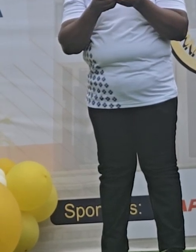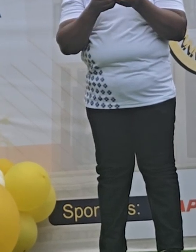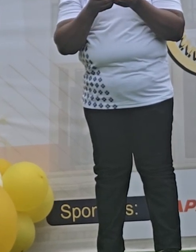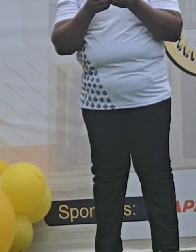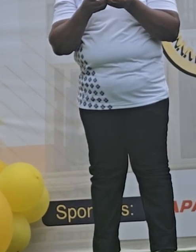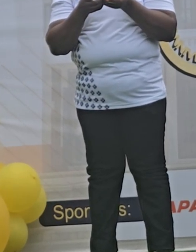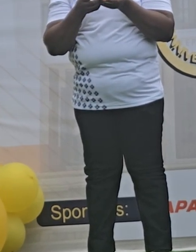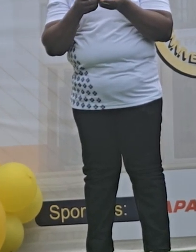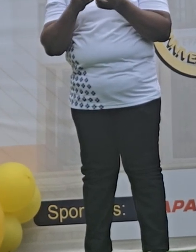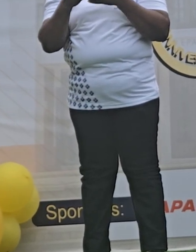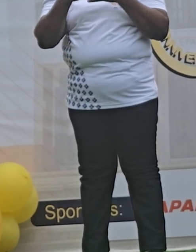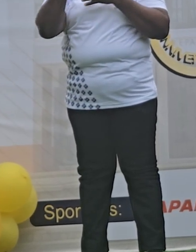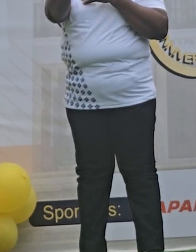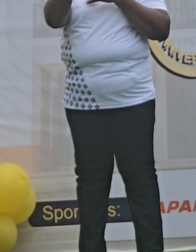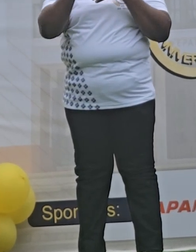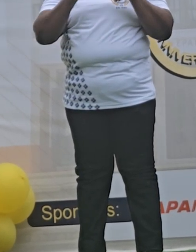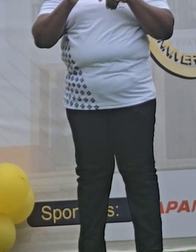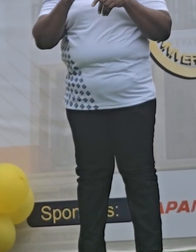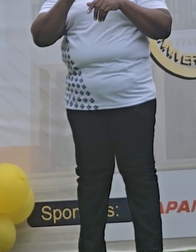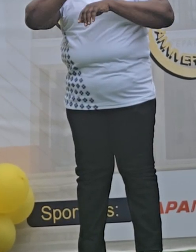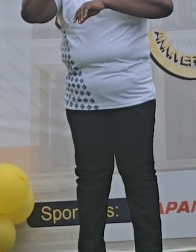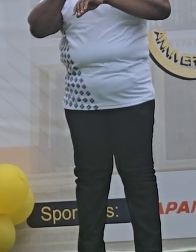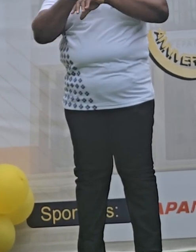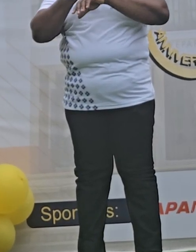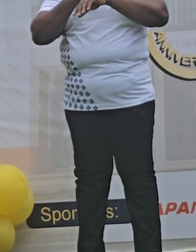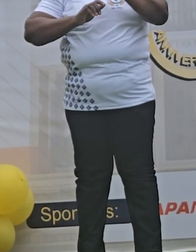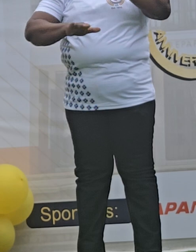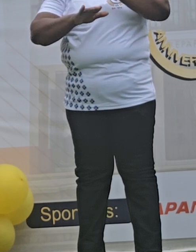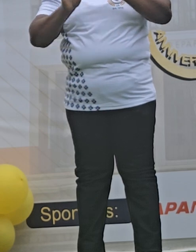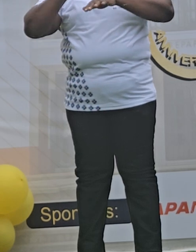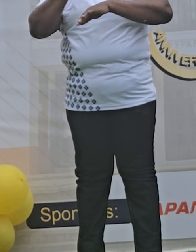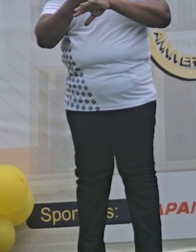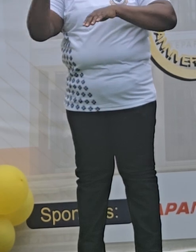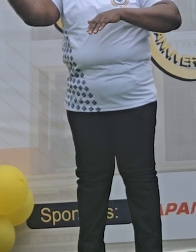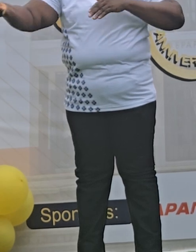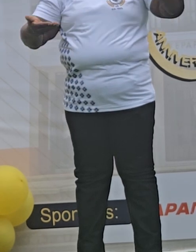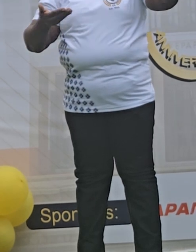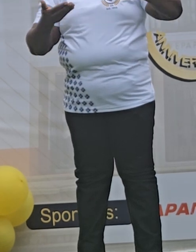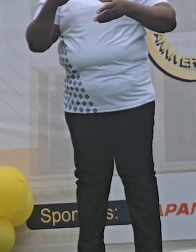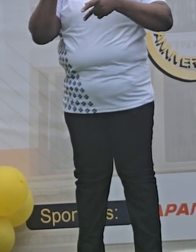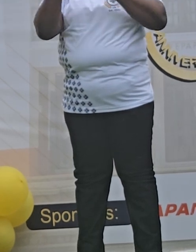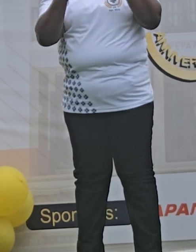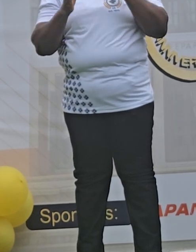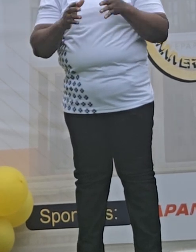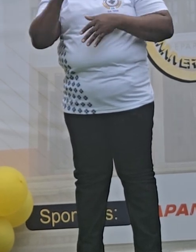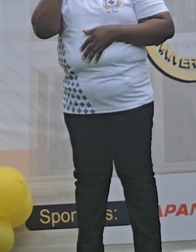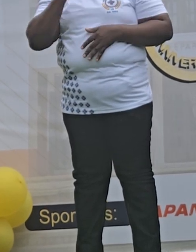postgraduate and undergraduate students of the department, invited guests, ladies and gentlemen.